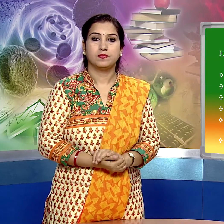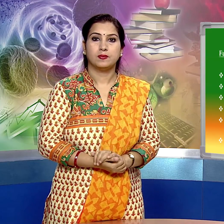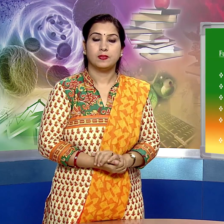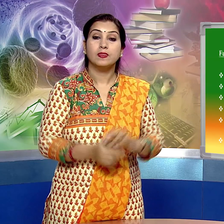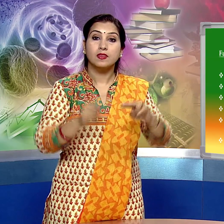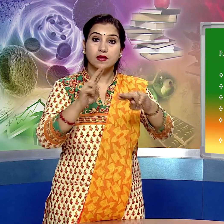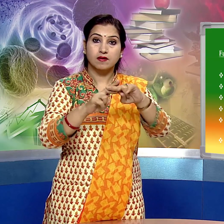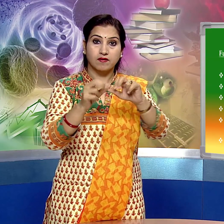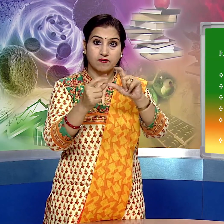Fat helps